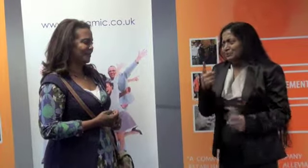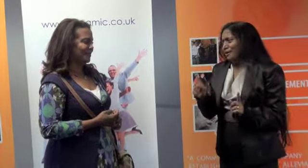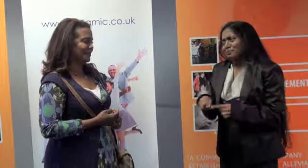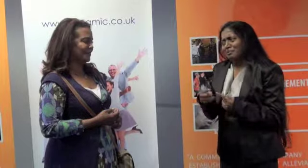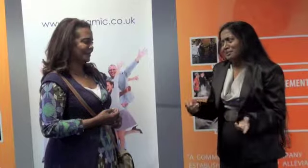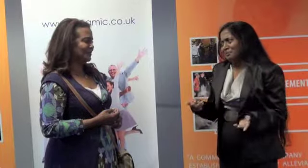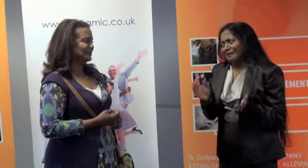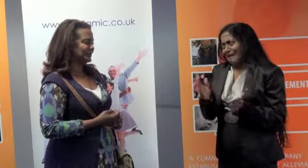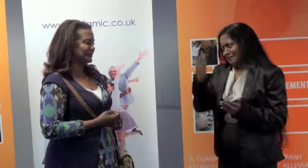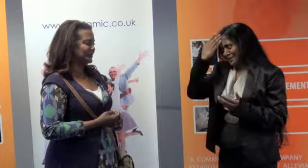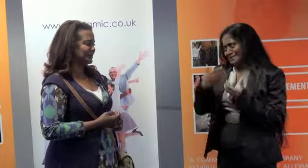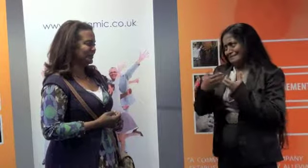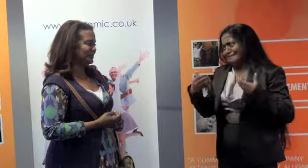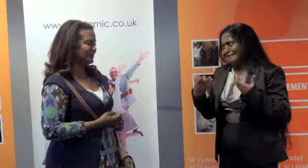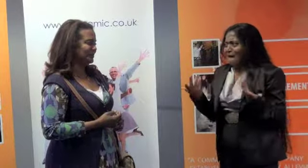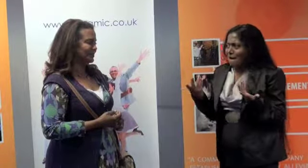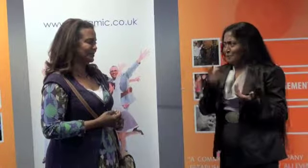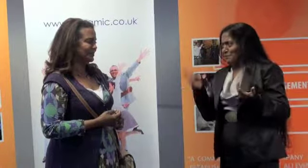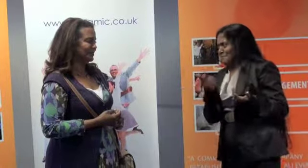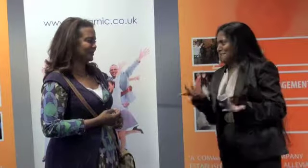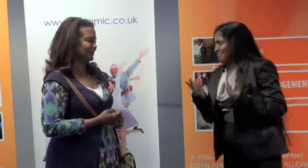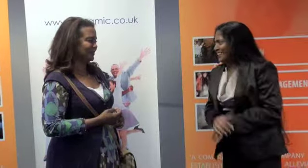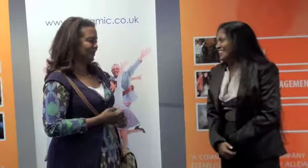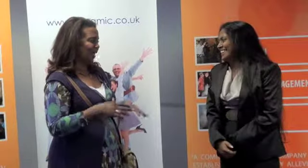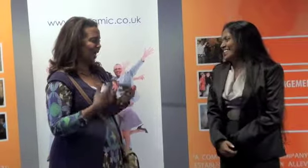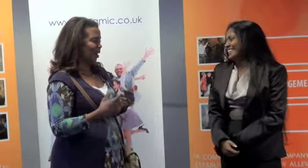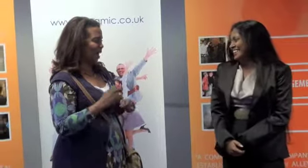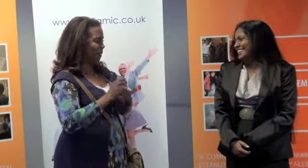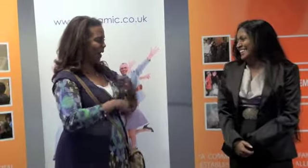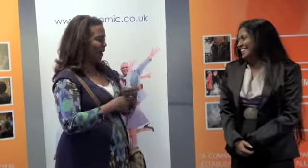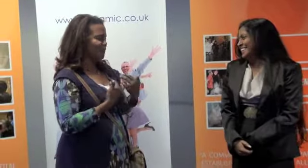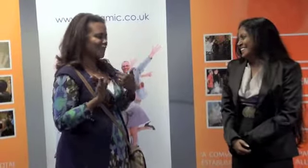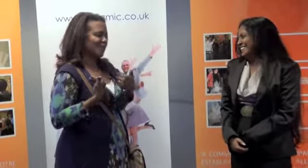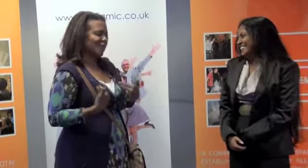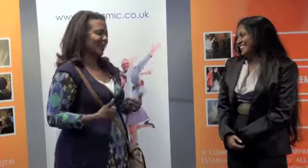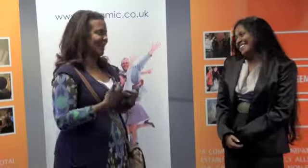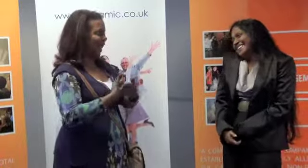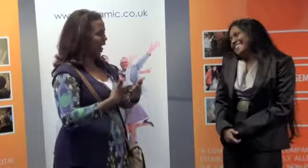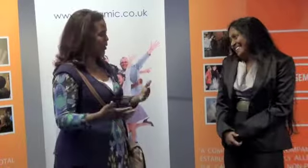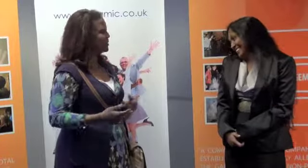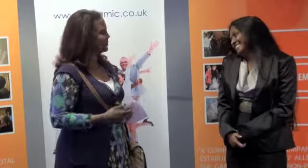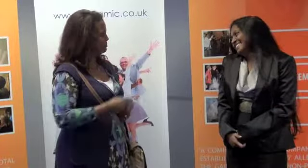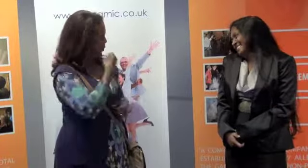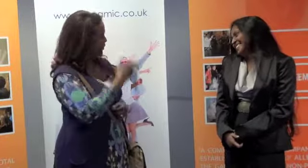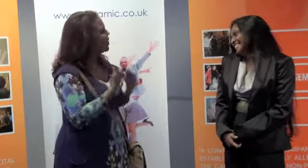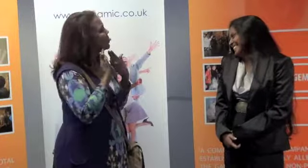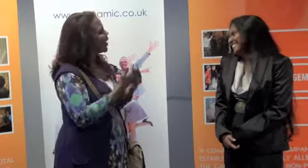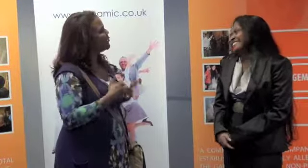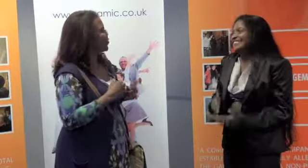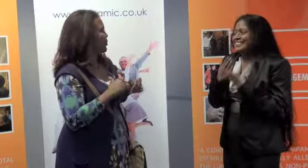Tamil. So I couldn't split myself between the 2. I have to speak both. But what a wealth of languages you have. Thank